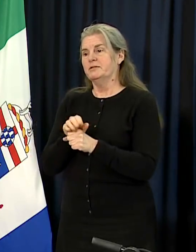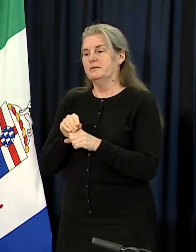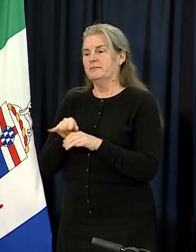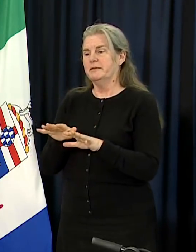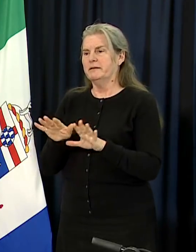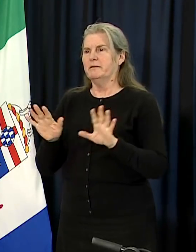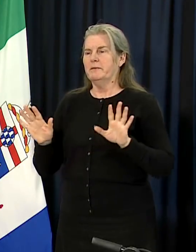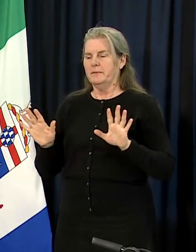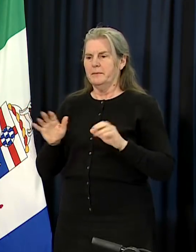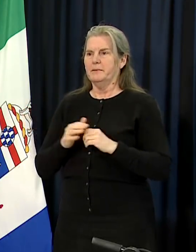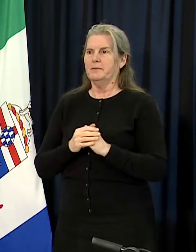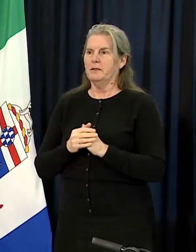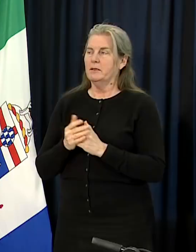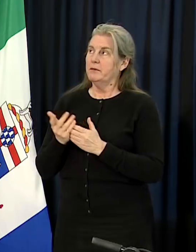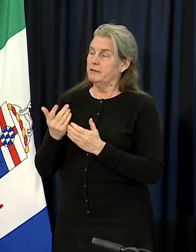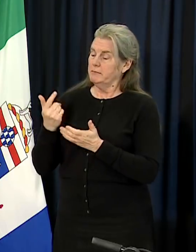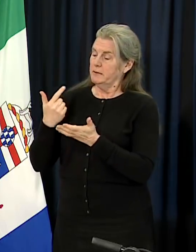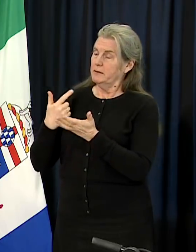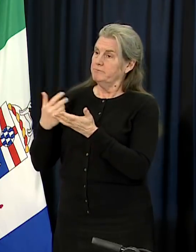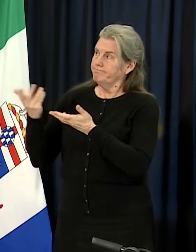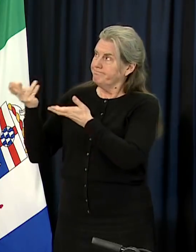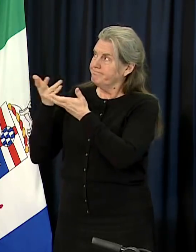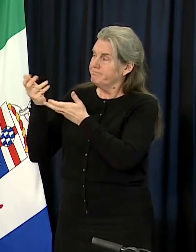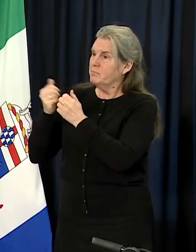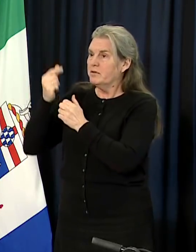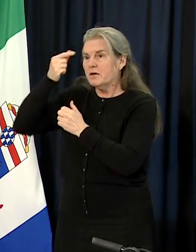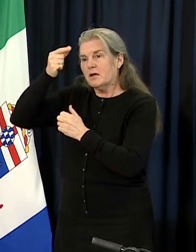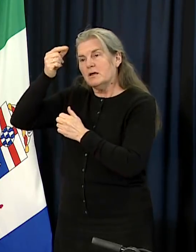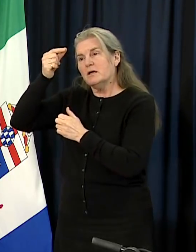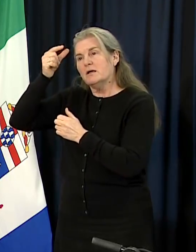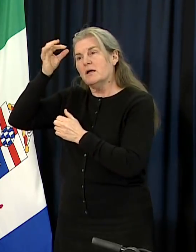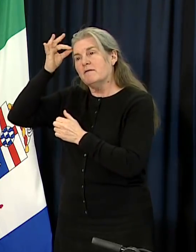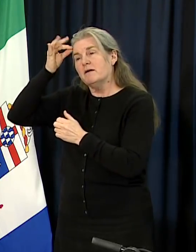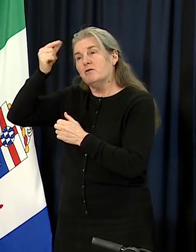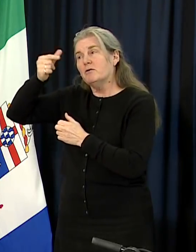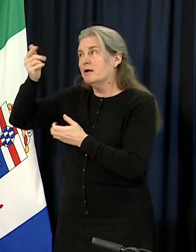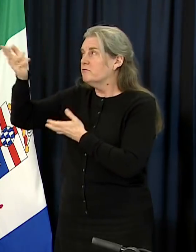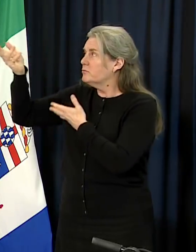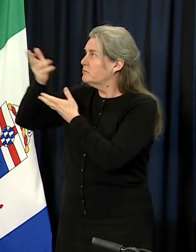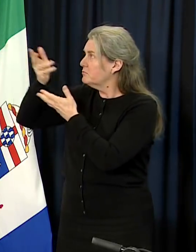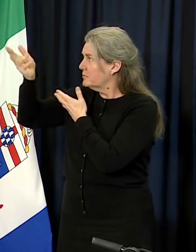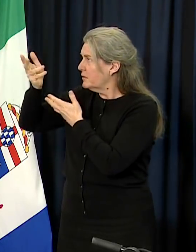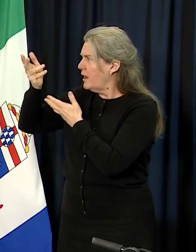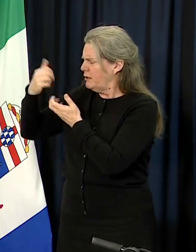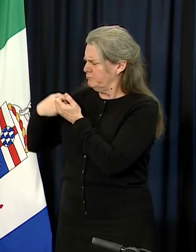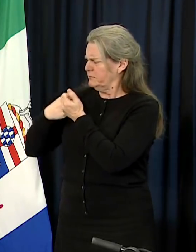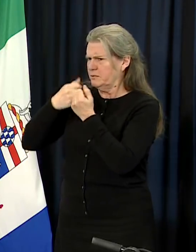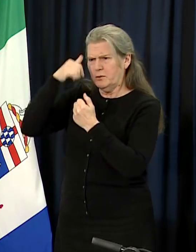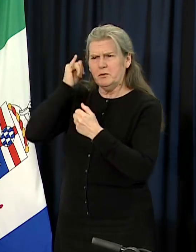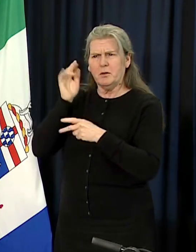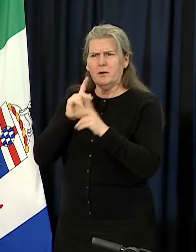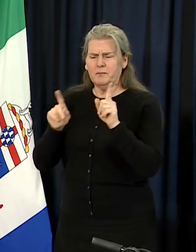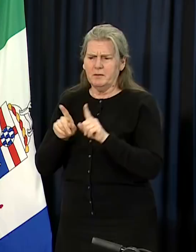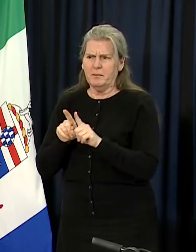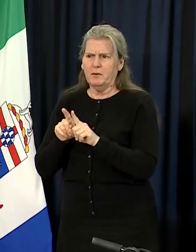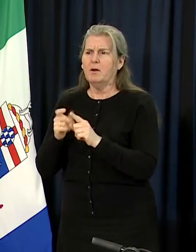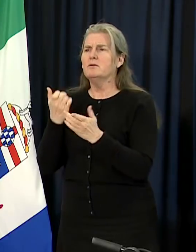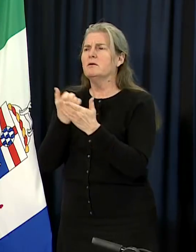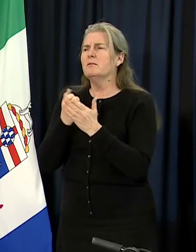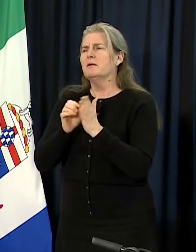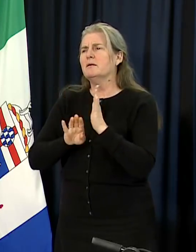We have been collaborating with the Government of Canada to coordinate on how to best help Yukoners. And the Department of Economic